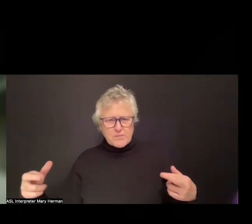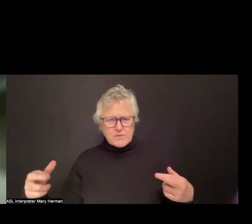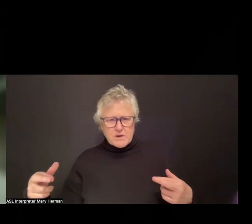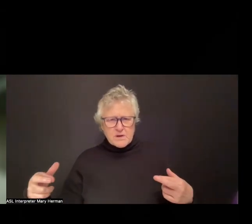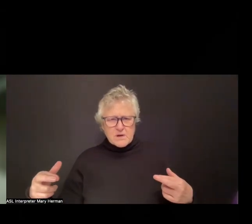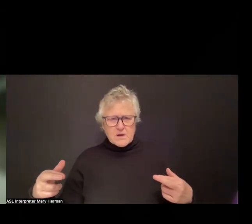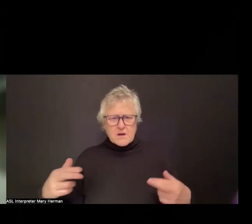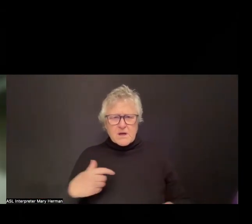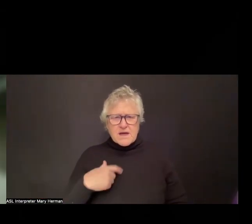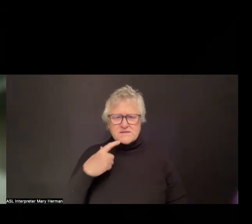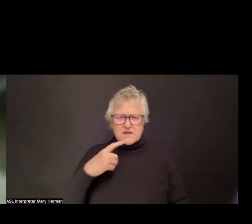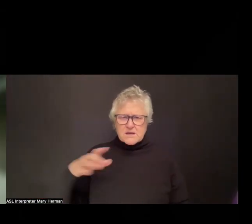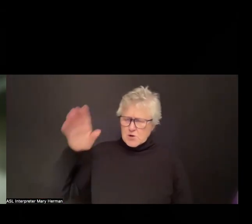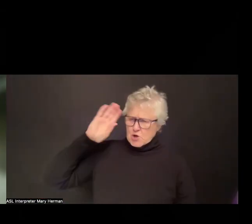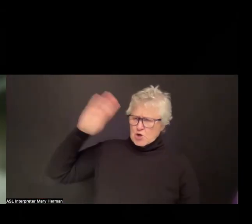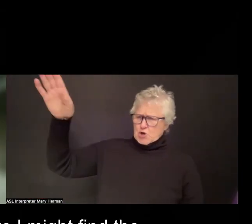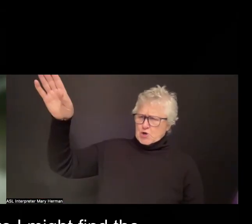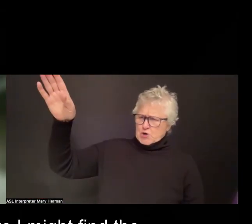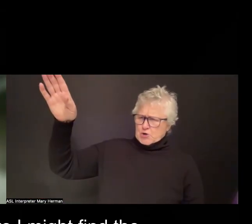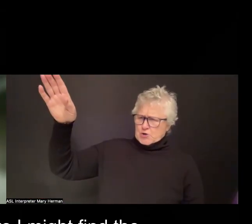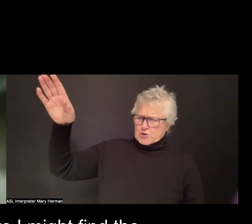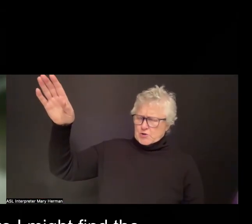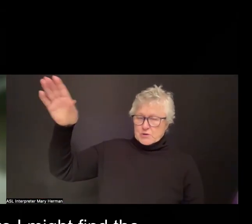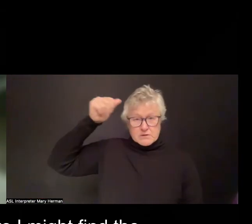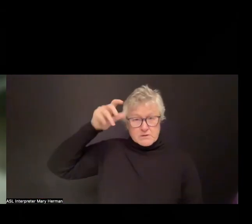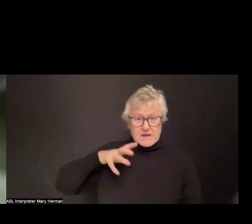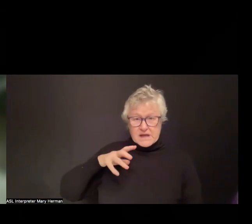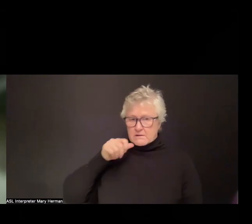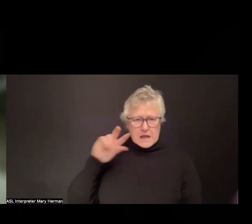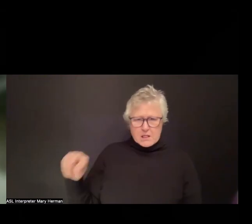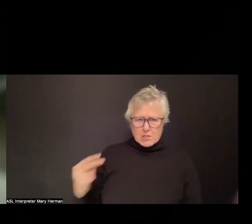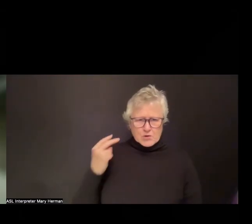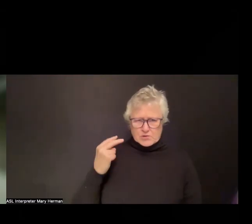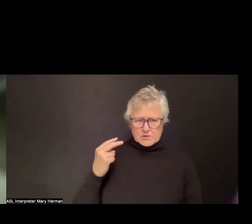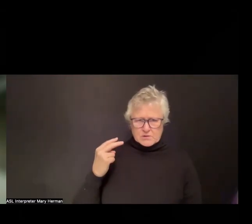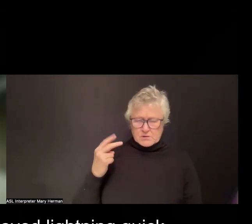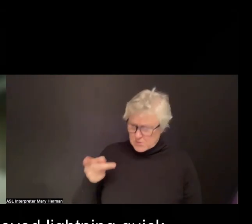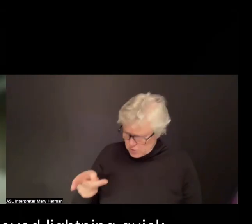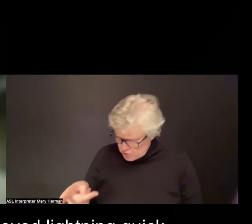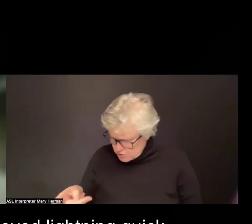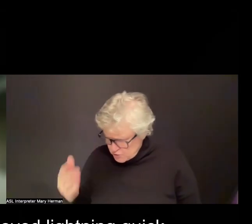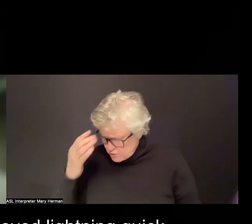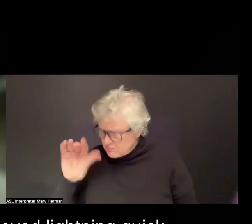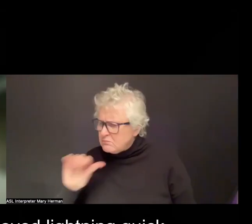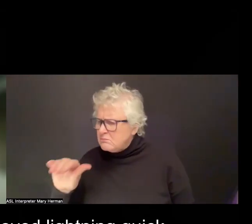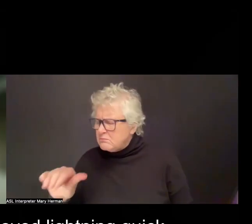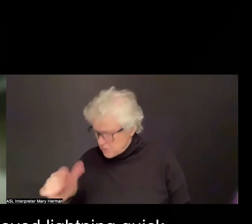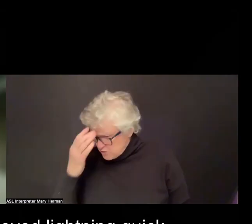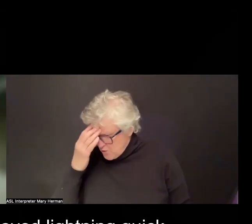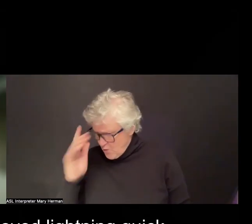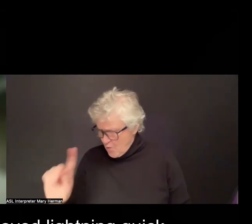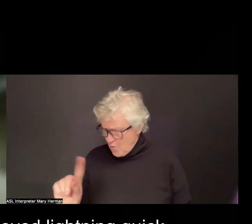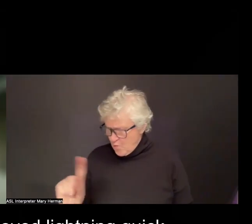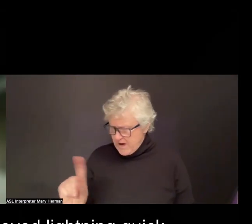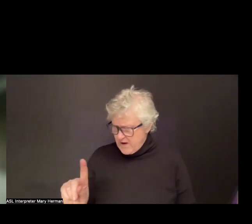He didn't look up. "What?" he said. "You know where I might find the reporter?" I asked. The boy's hands moved lightning quick, his